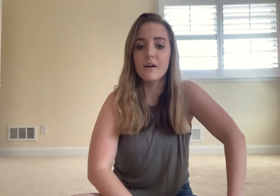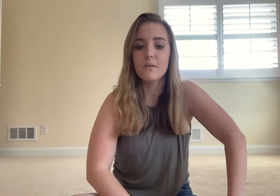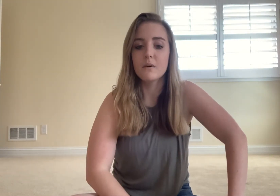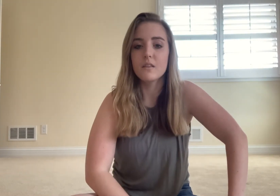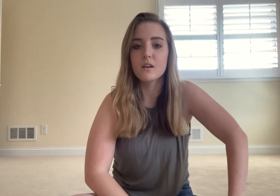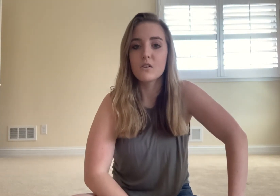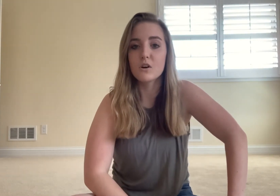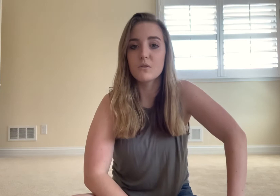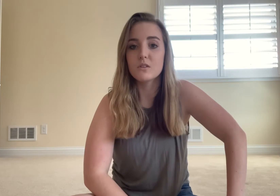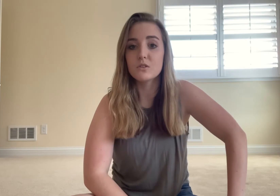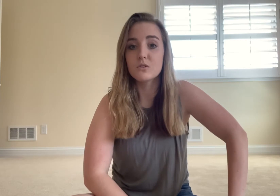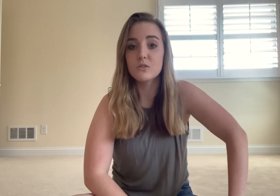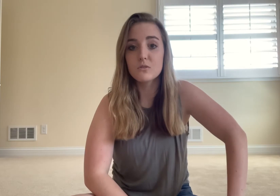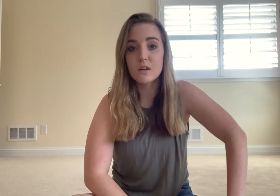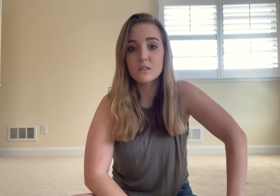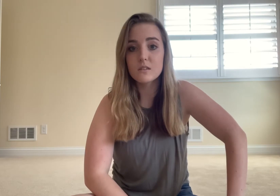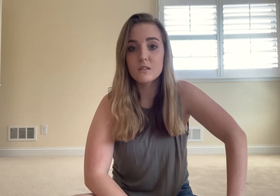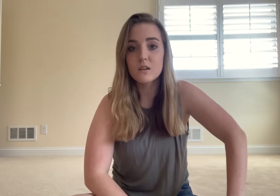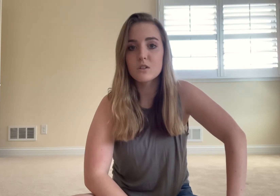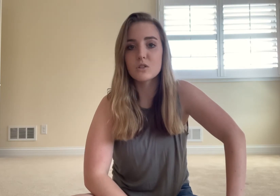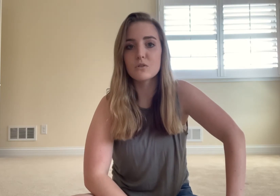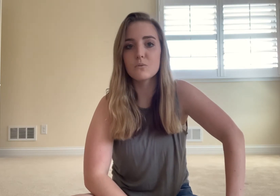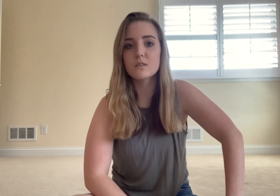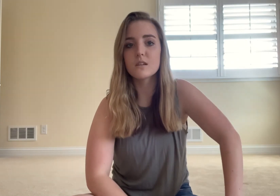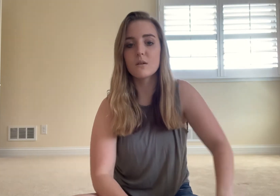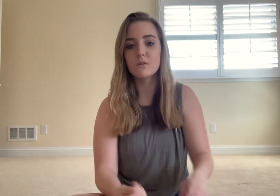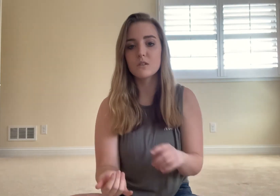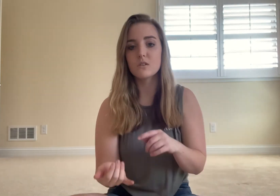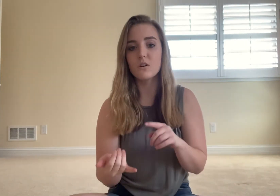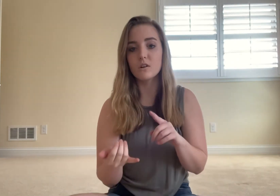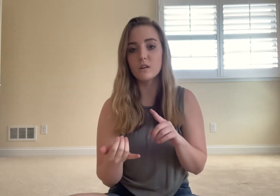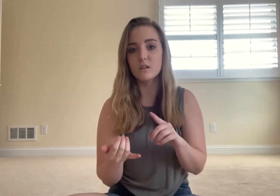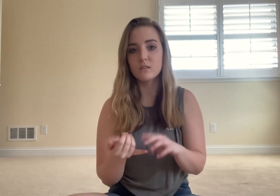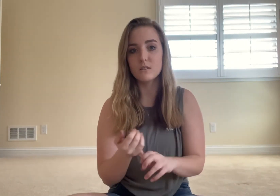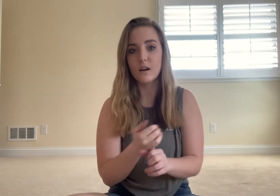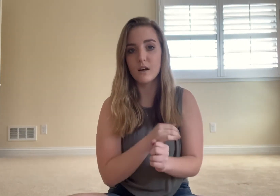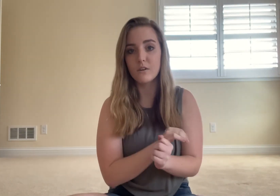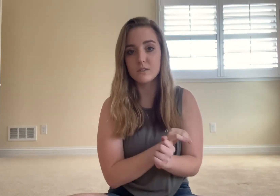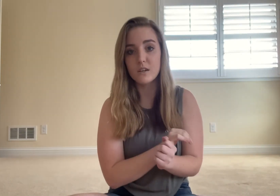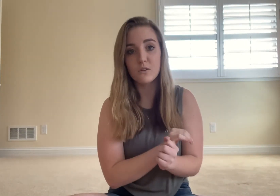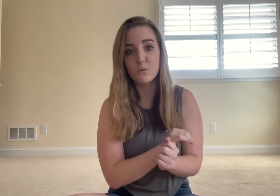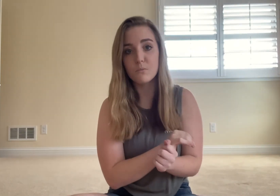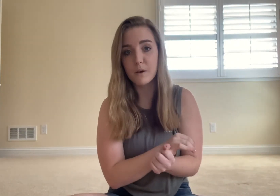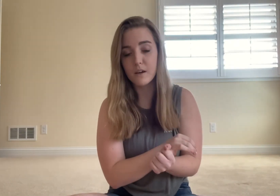and then I'll go into the new lesson. So the ones that I missed are how to say the word pet,